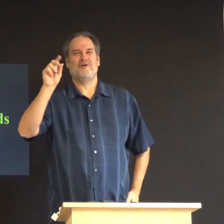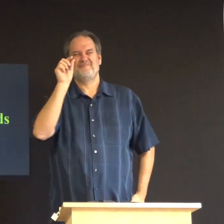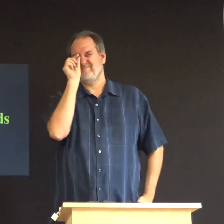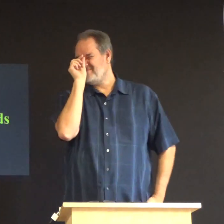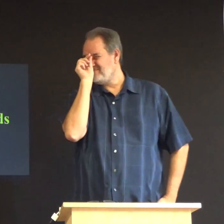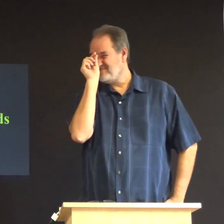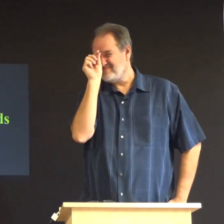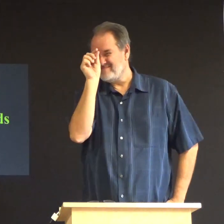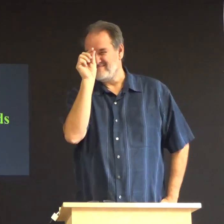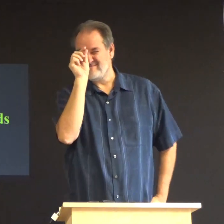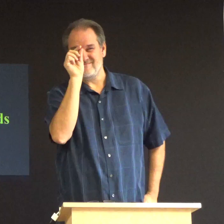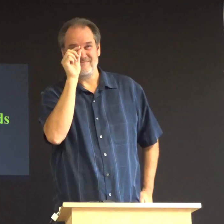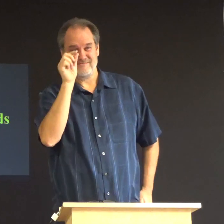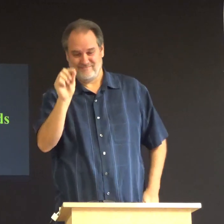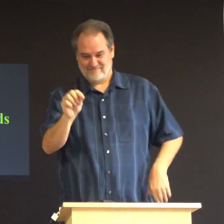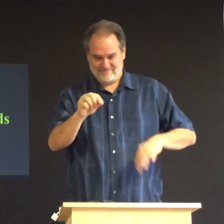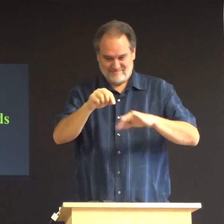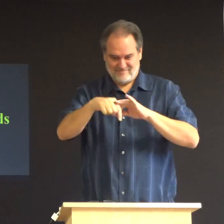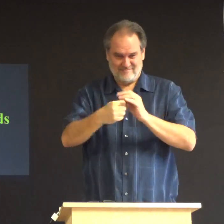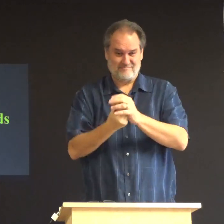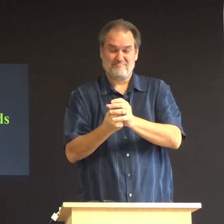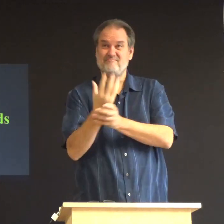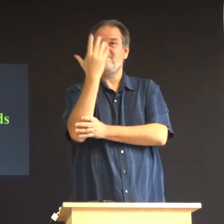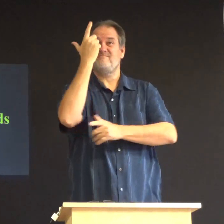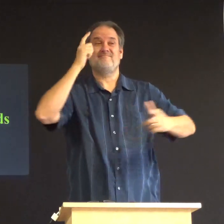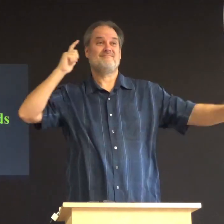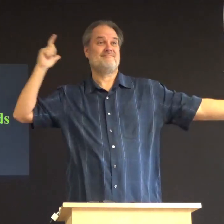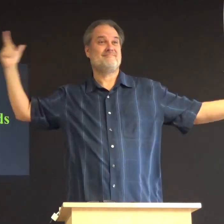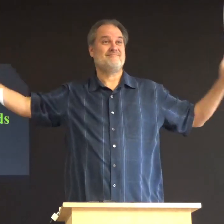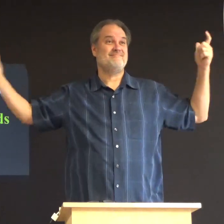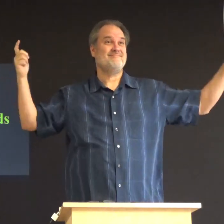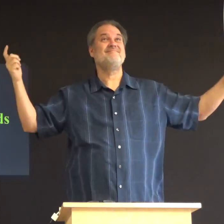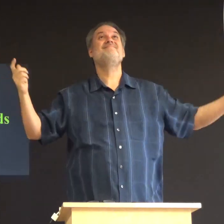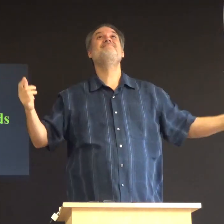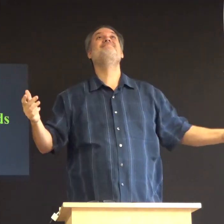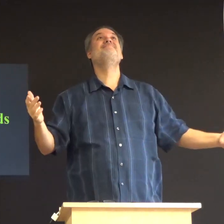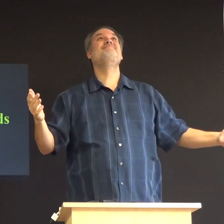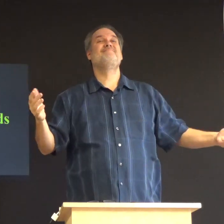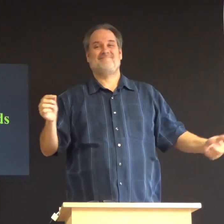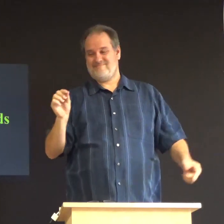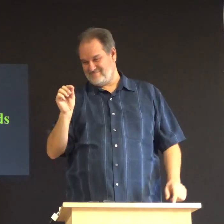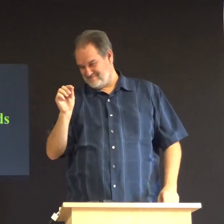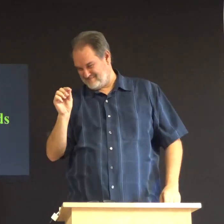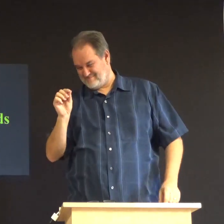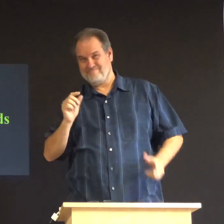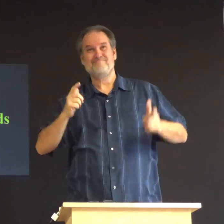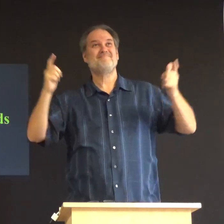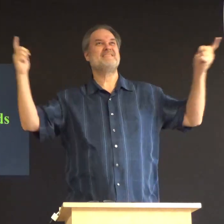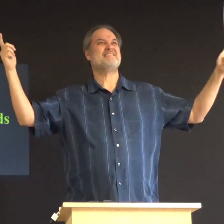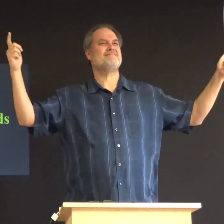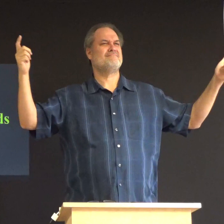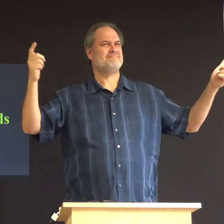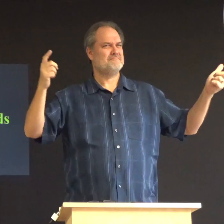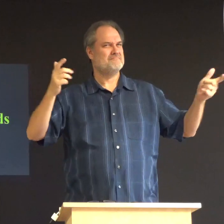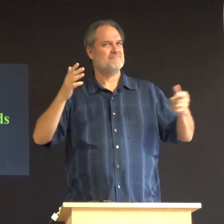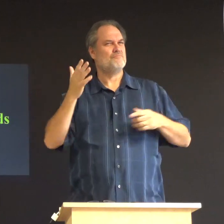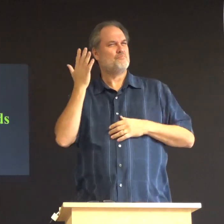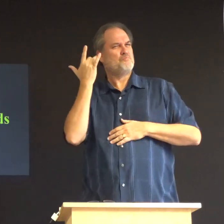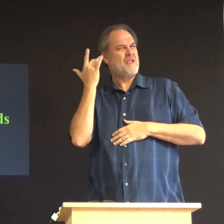Let's talk about the mustard seed. Tiny. When it's planted, it's the smallest seed, but